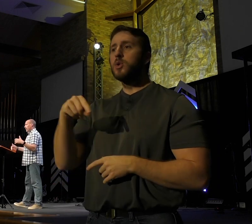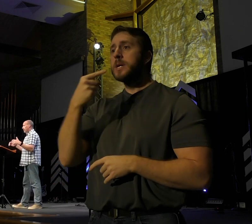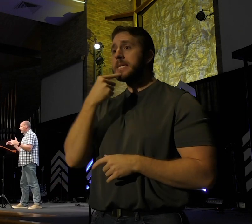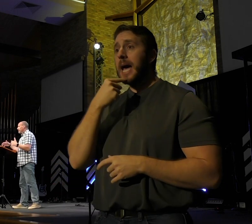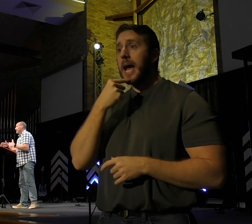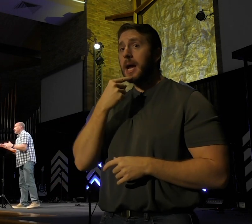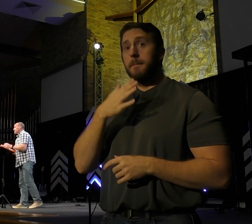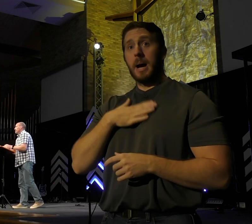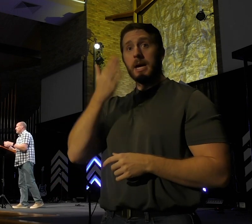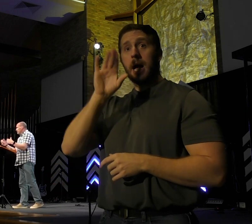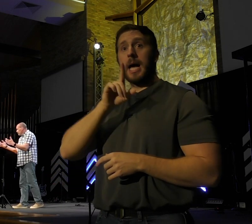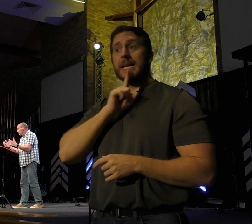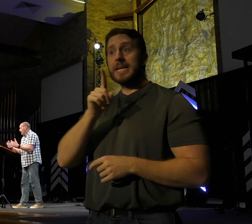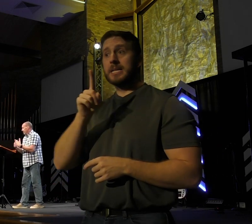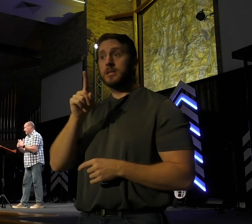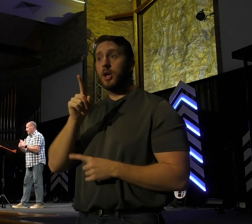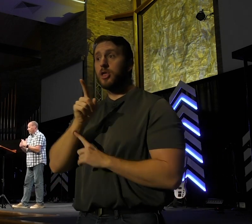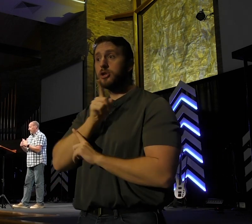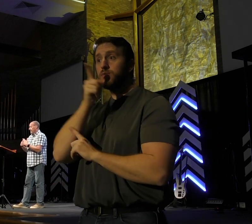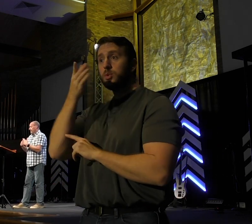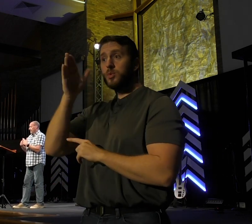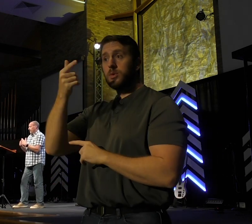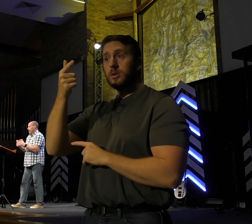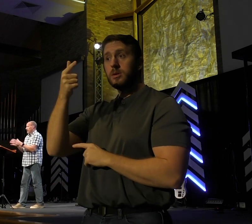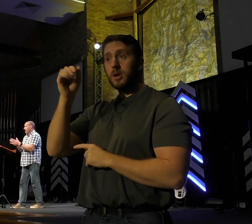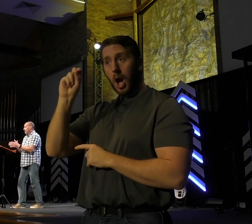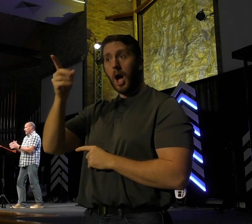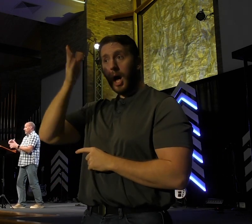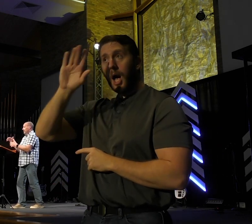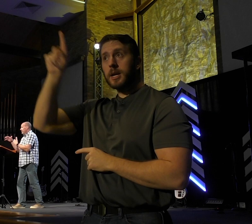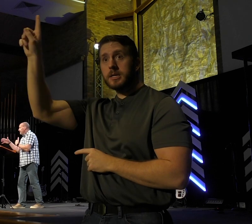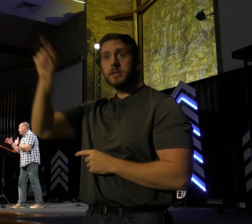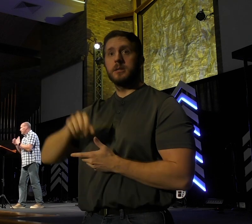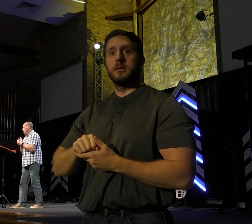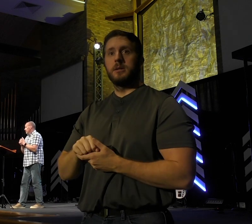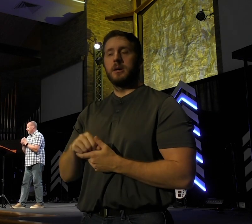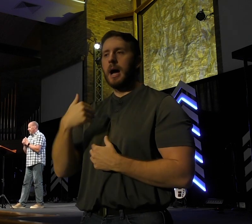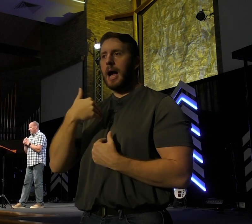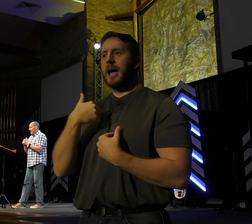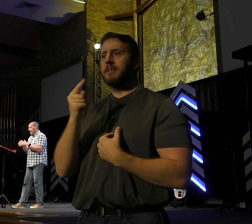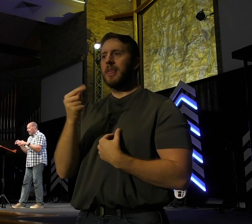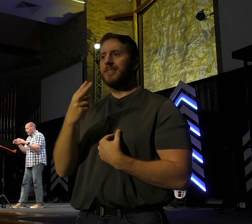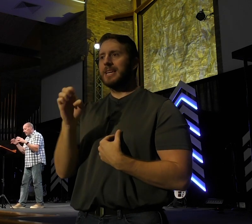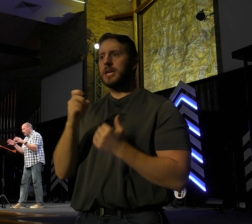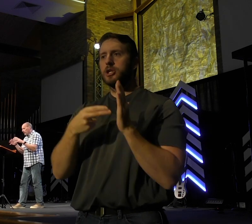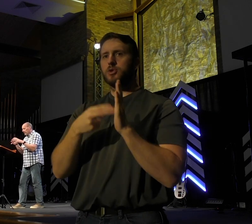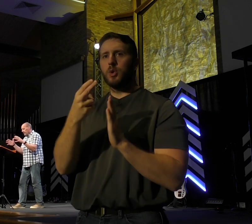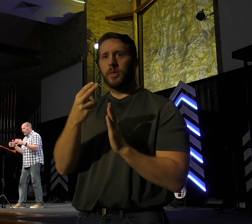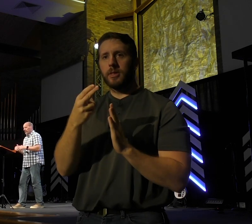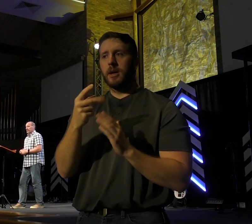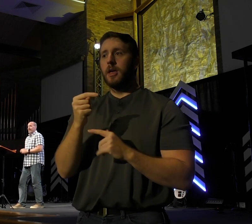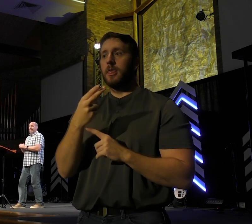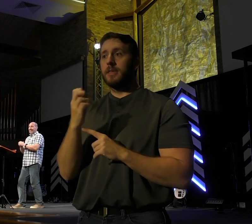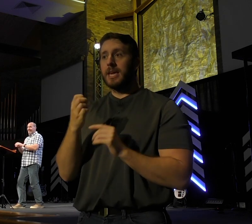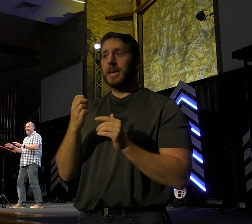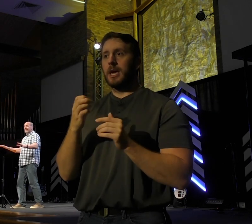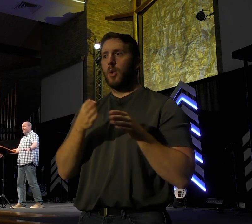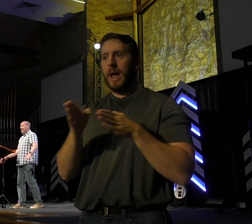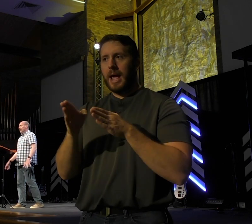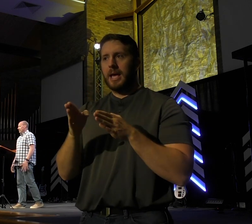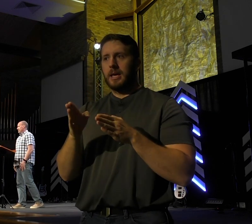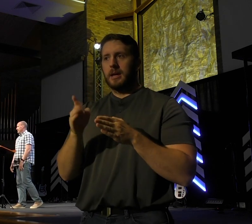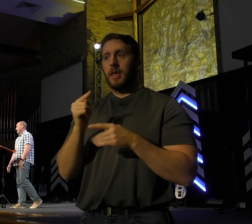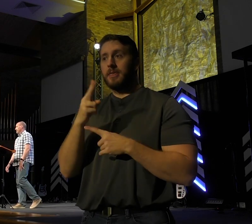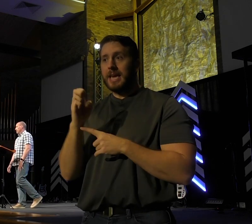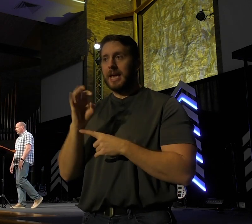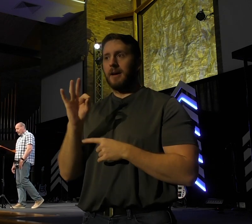say, my God is the true God, I have the truth, I have the way, the faith, then